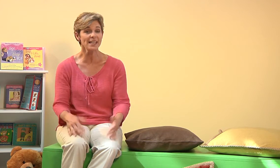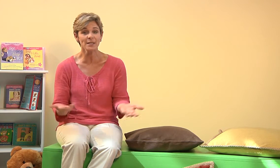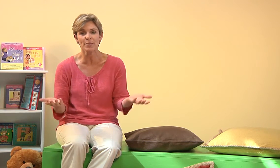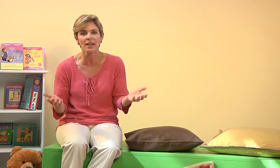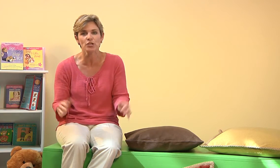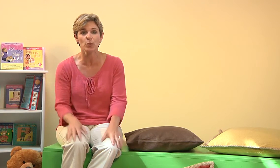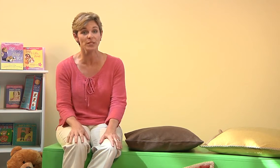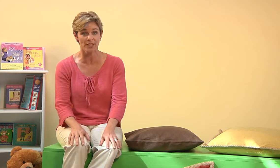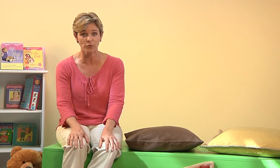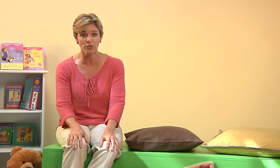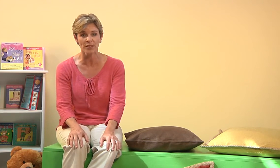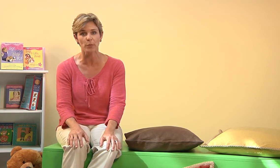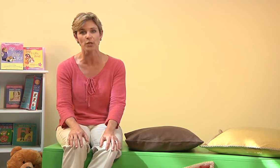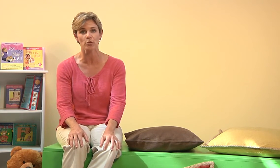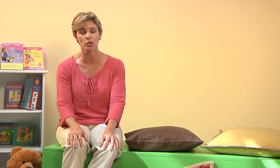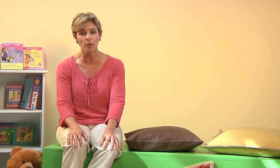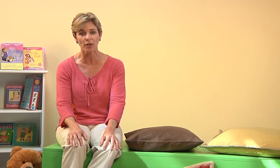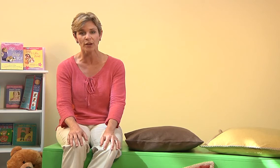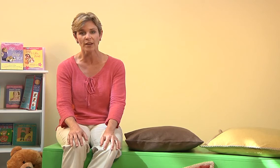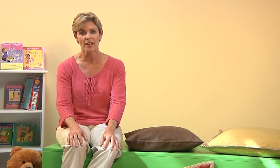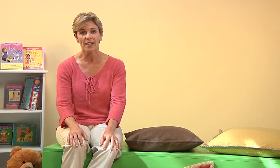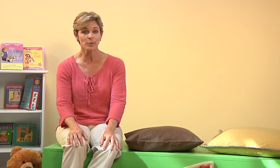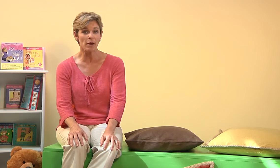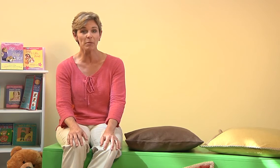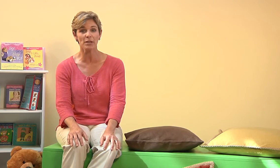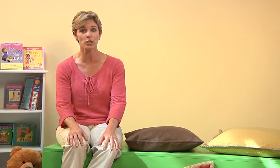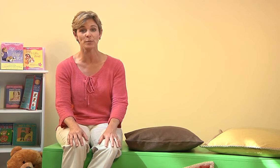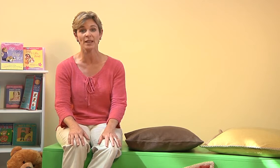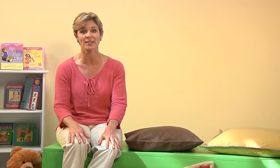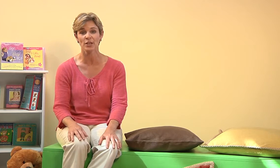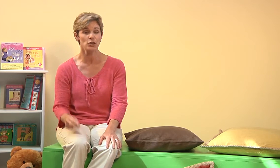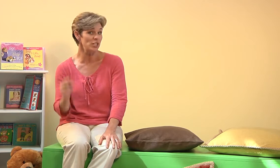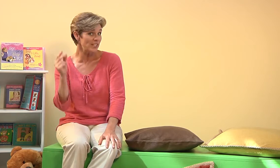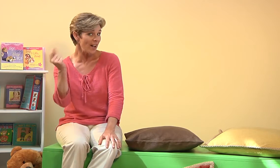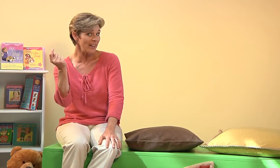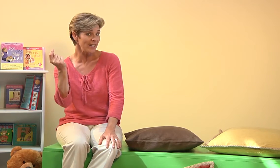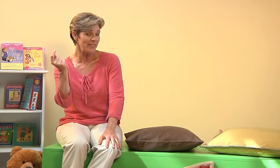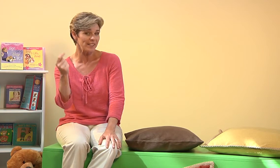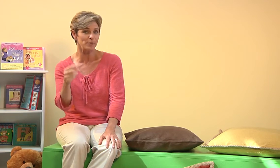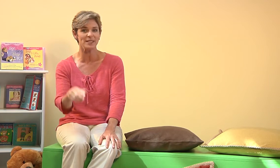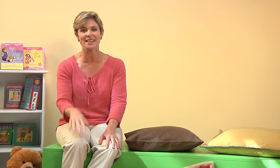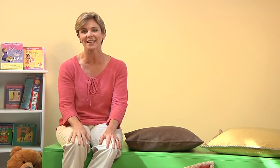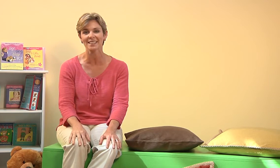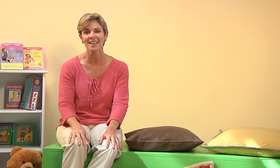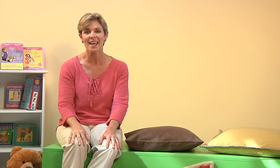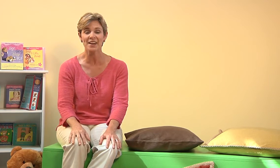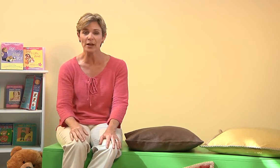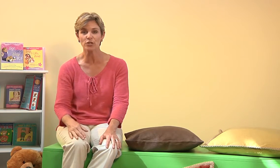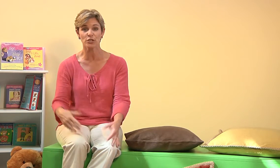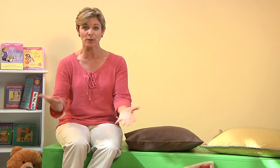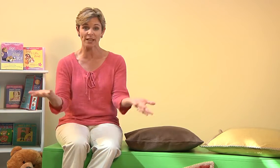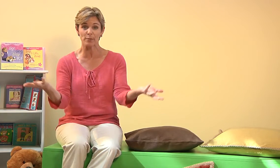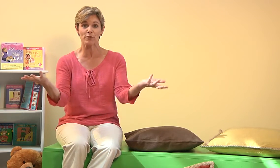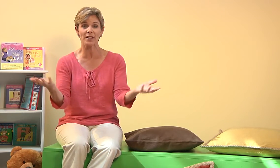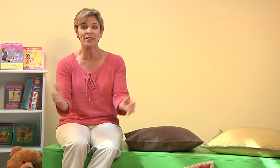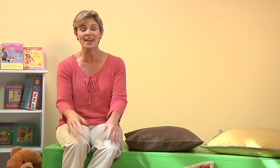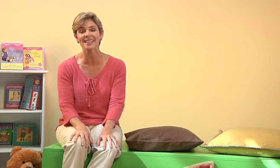isn't because she wasn't interested in what you were showing her. It's probably just because she's got it in that split second, and now she's ready to move on to the next